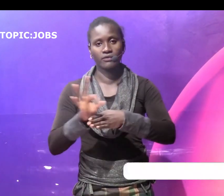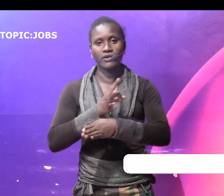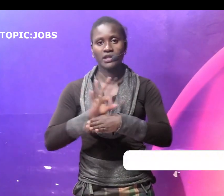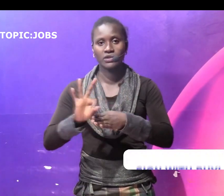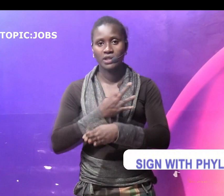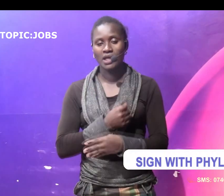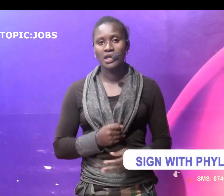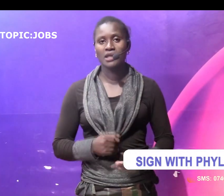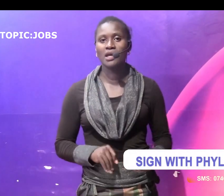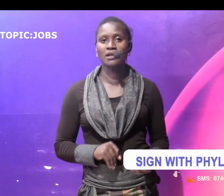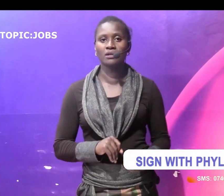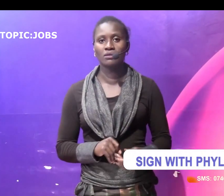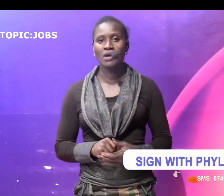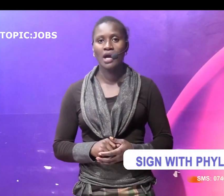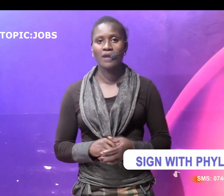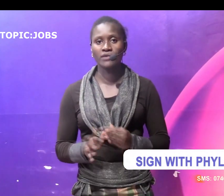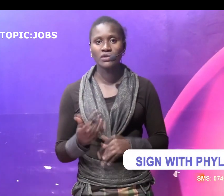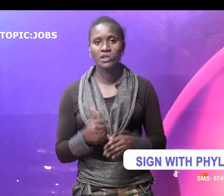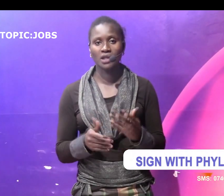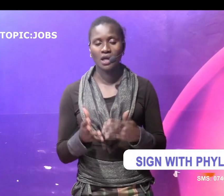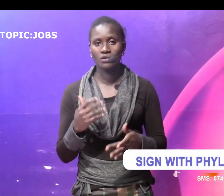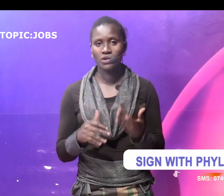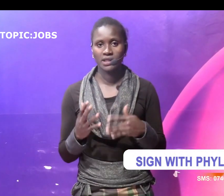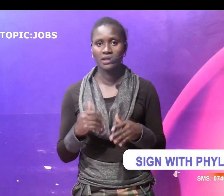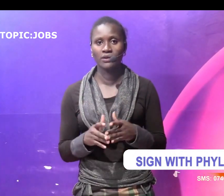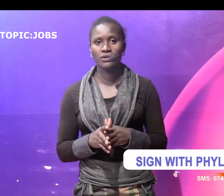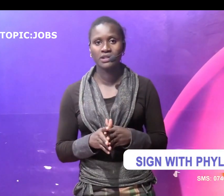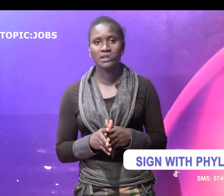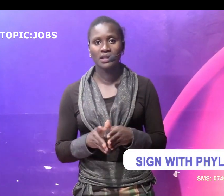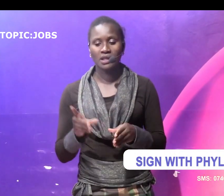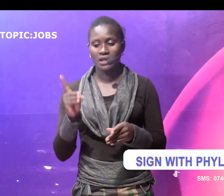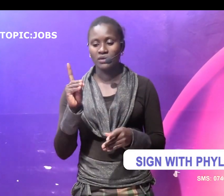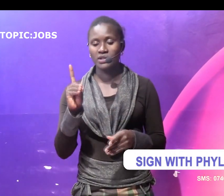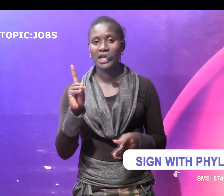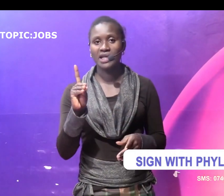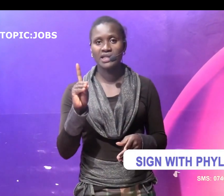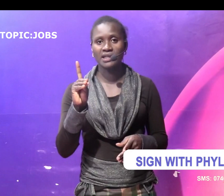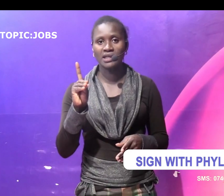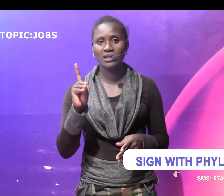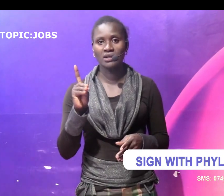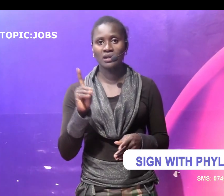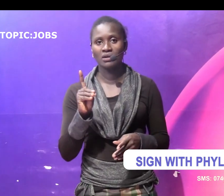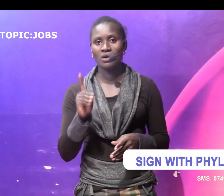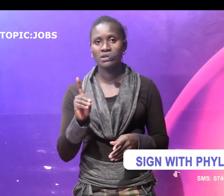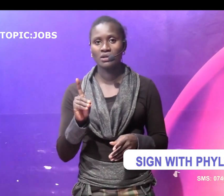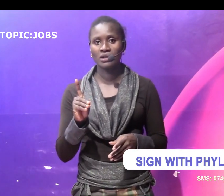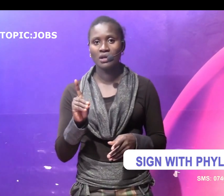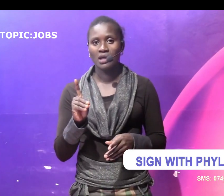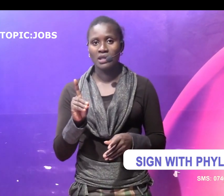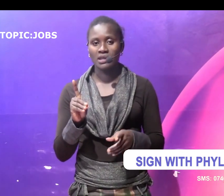Function. And then we have duty. How do we sign duty? Using a letter D. Also the same